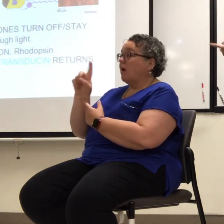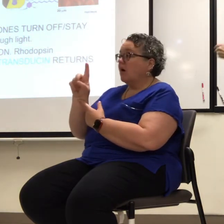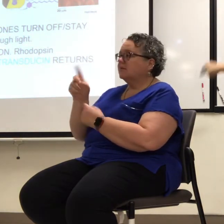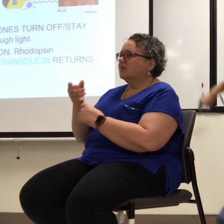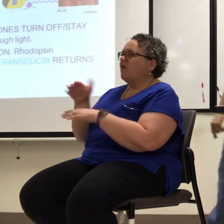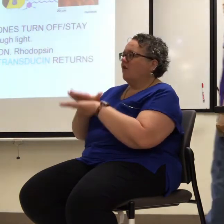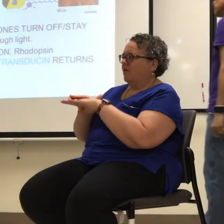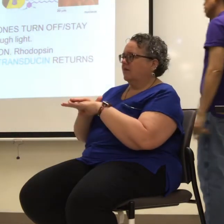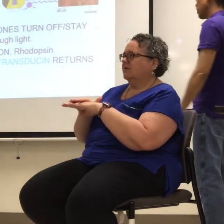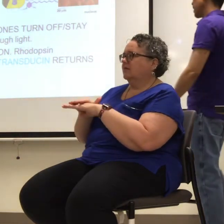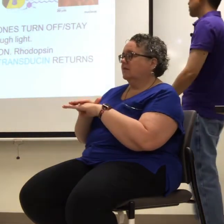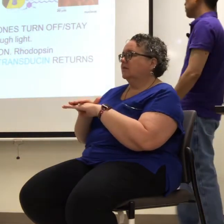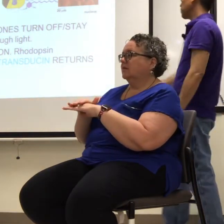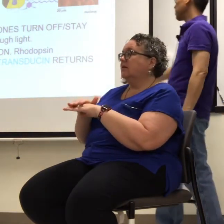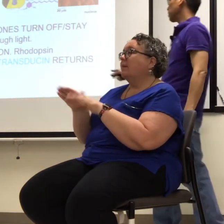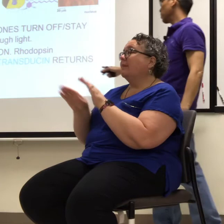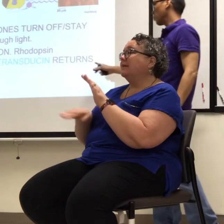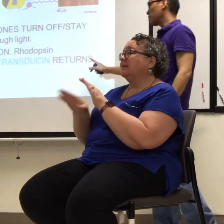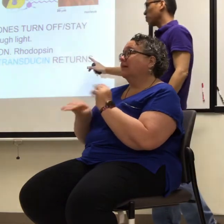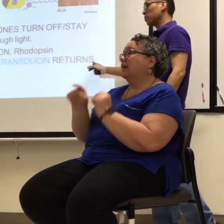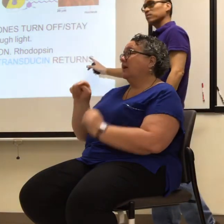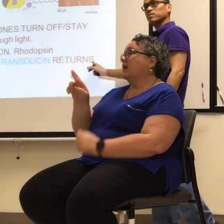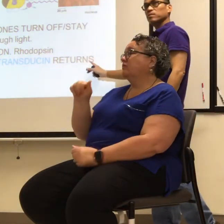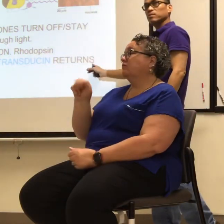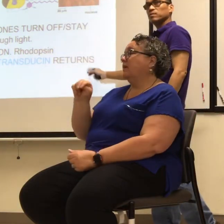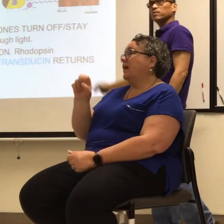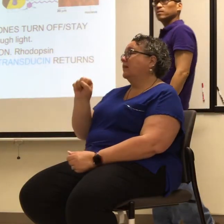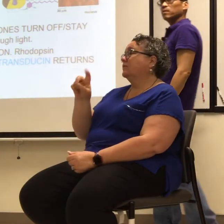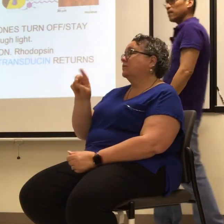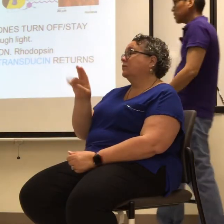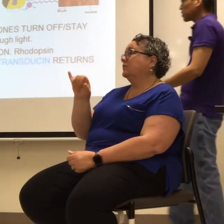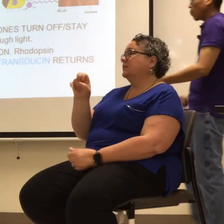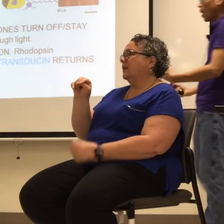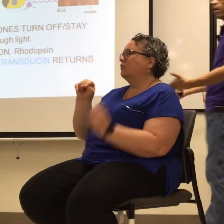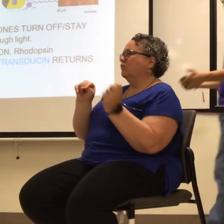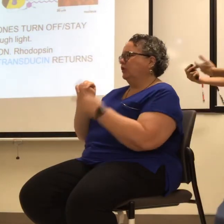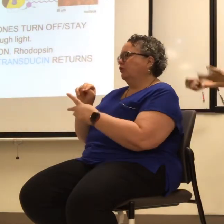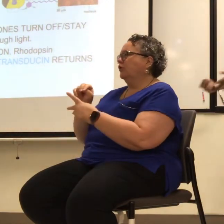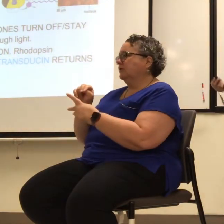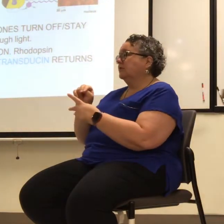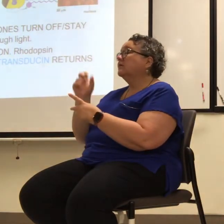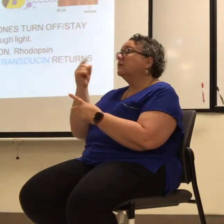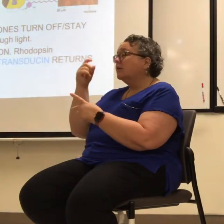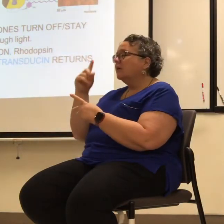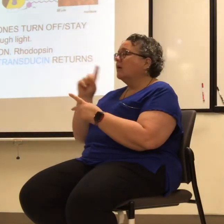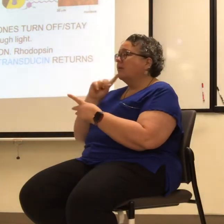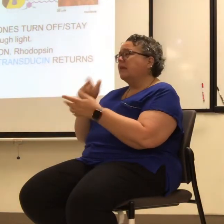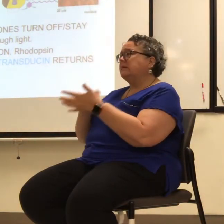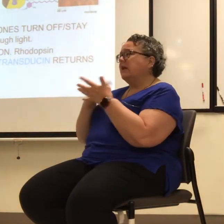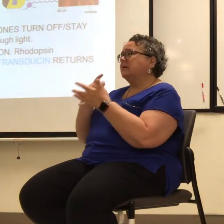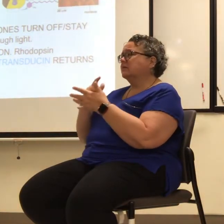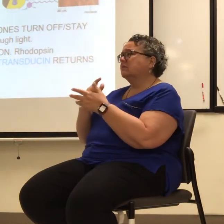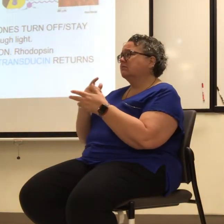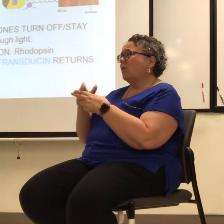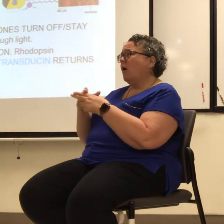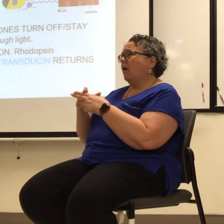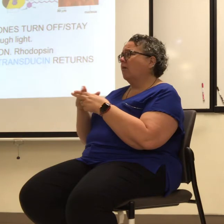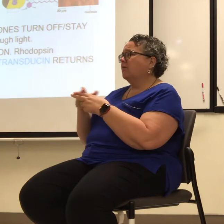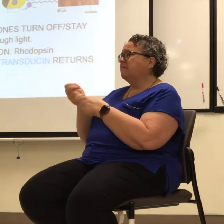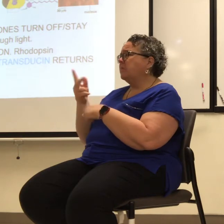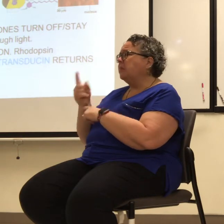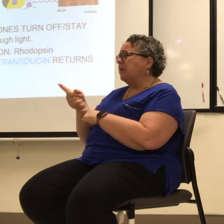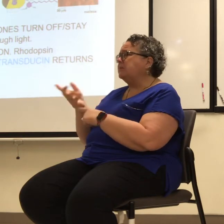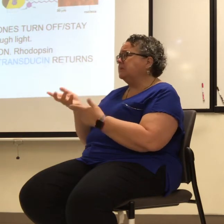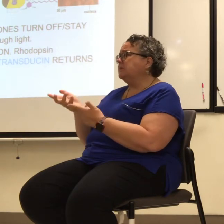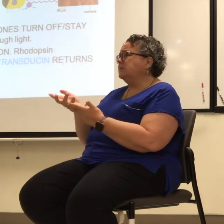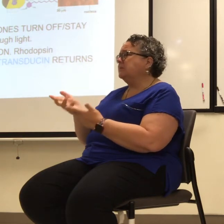on. Basically, transducin returns. That takes a while, right? A few minutes.